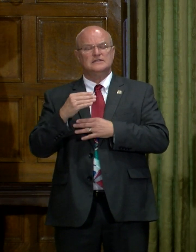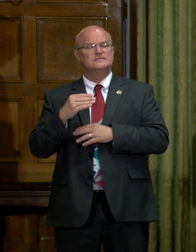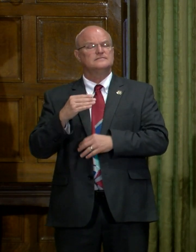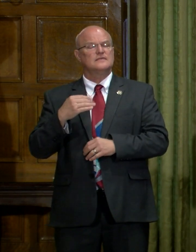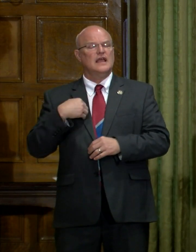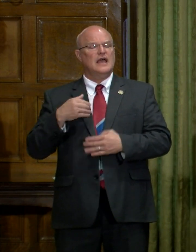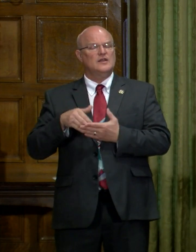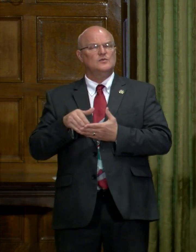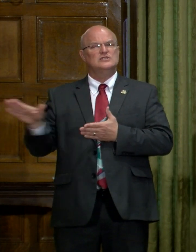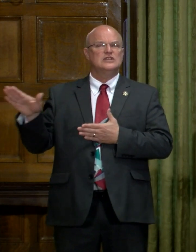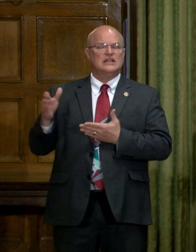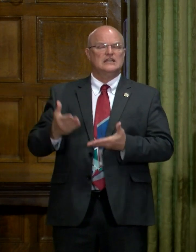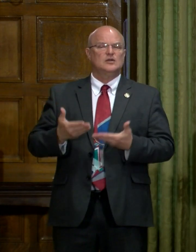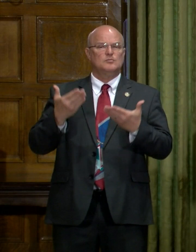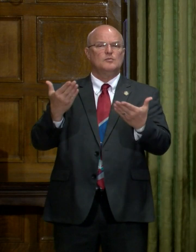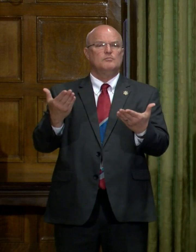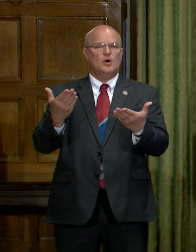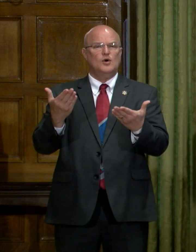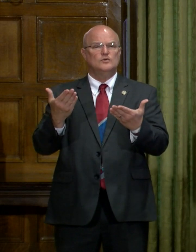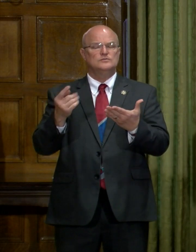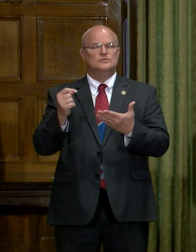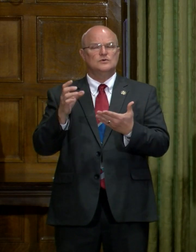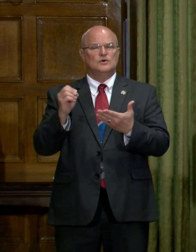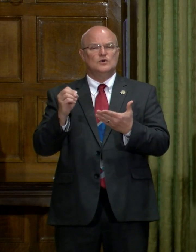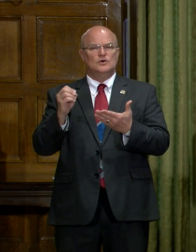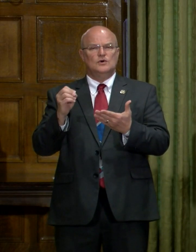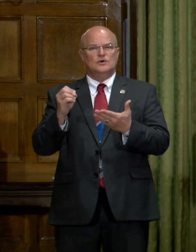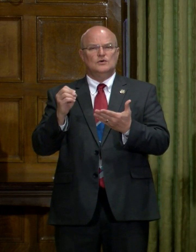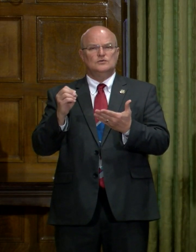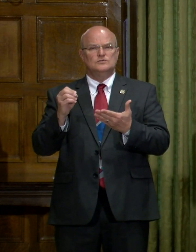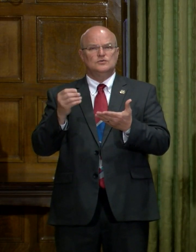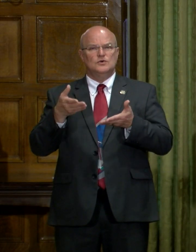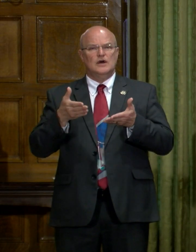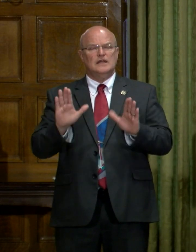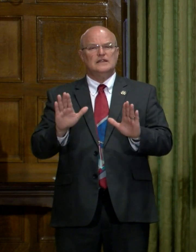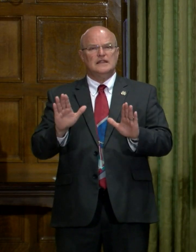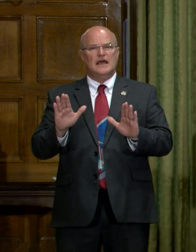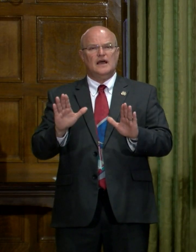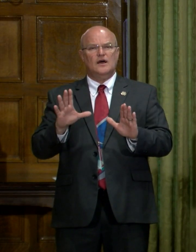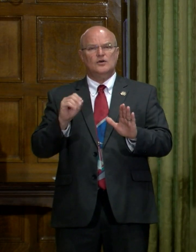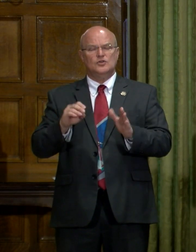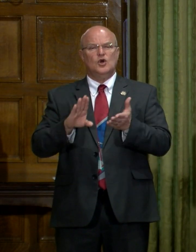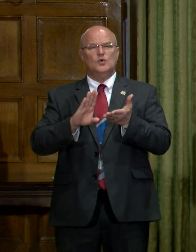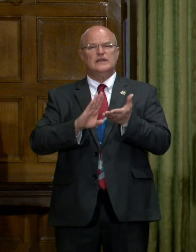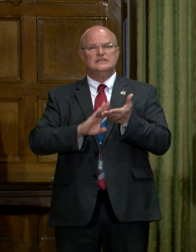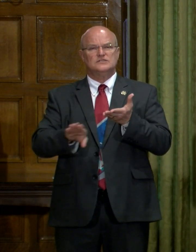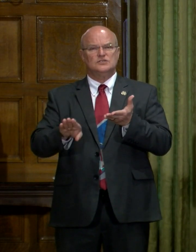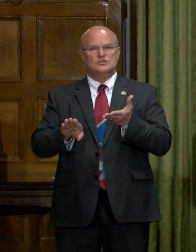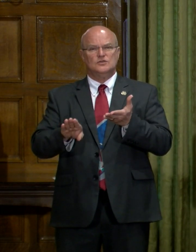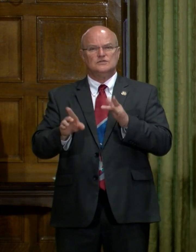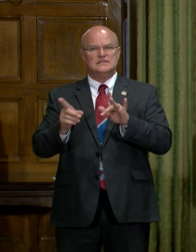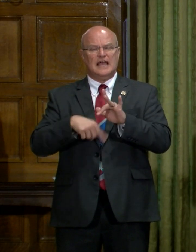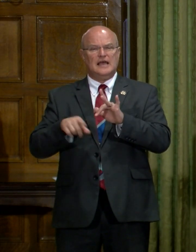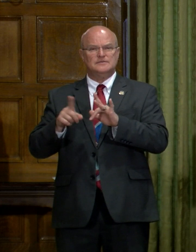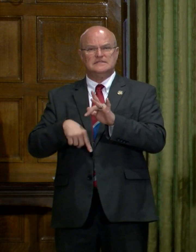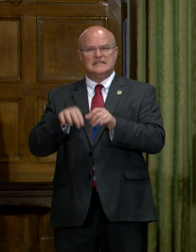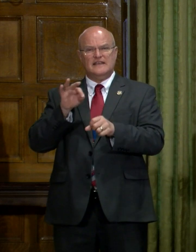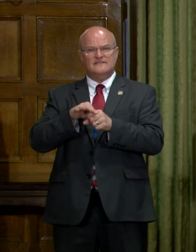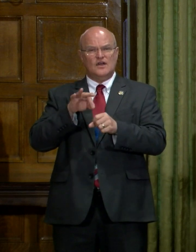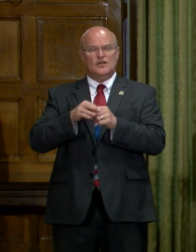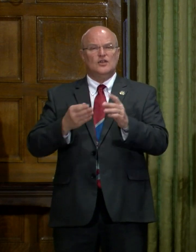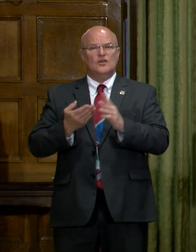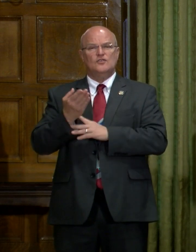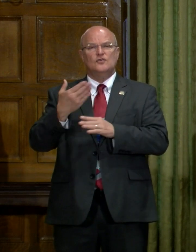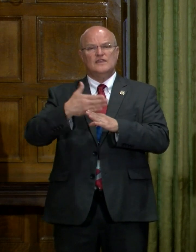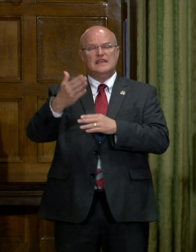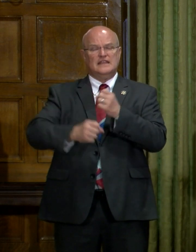Had rejected a proposal to allow no excuse absentee voting through